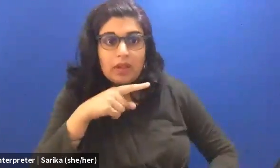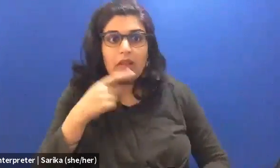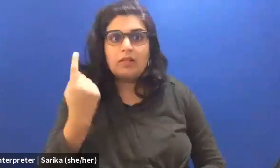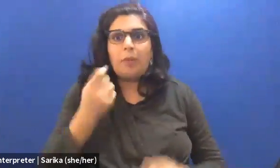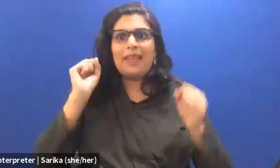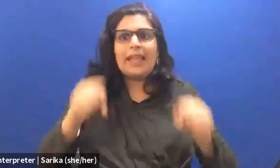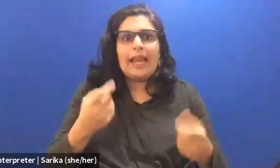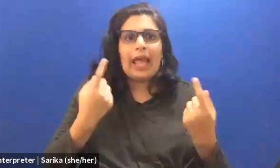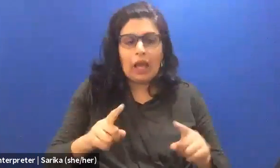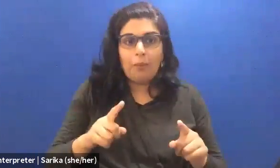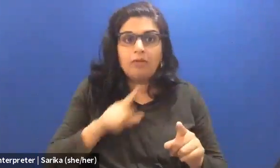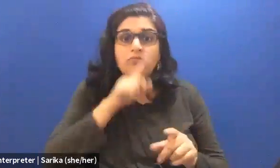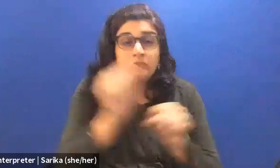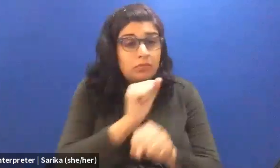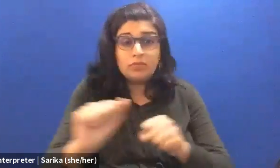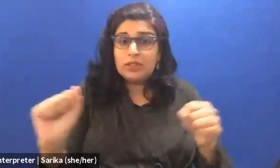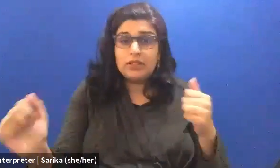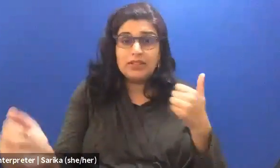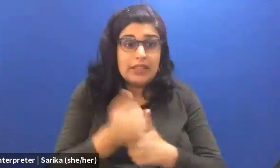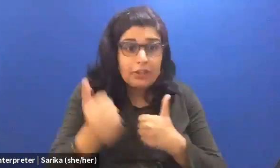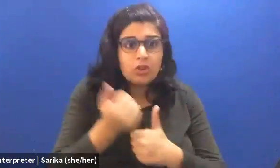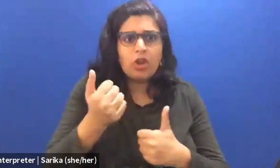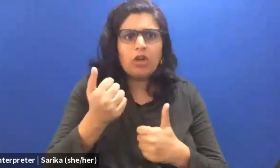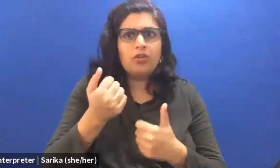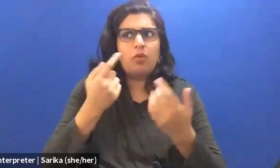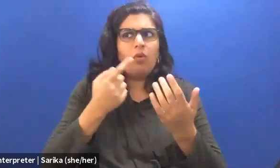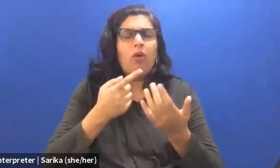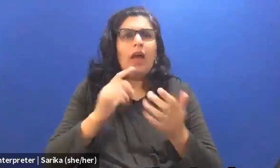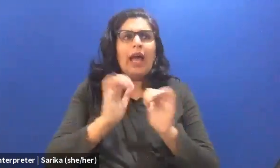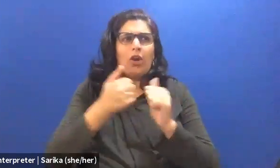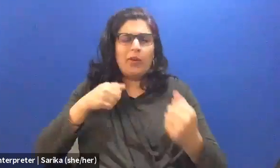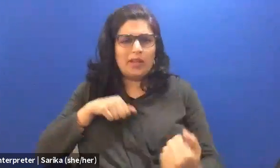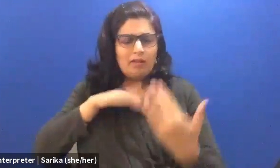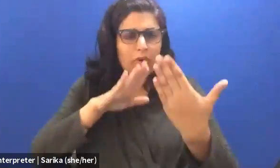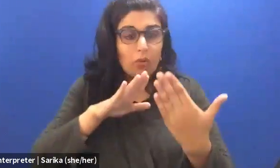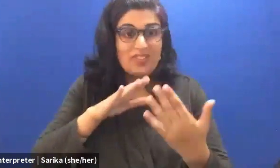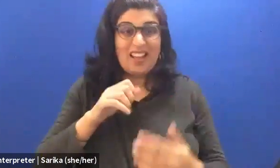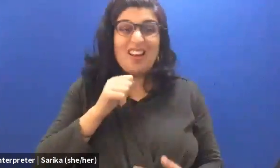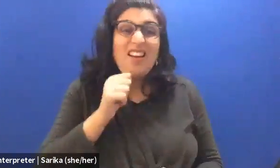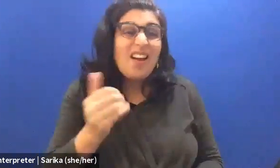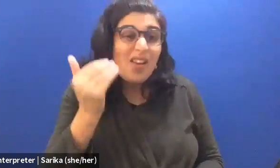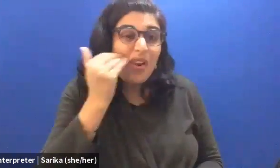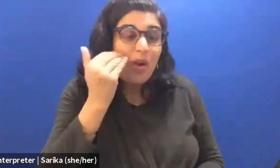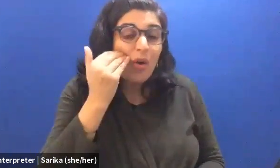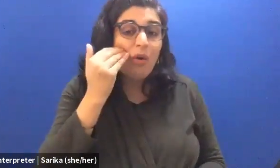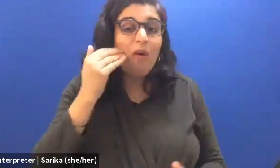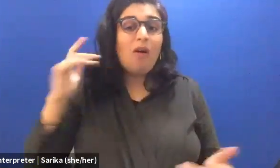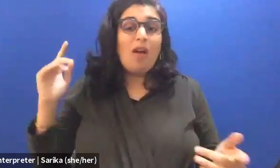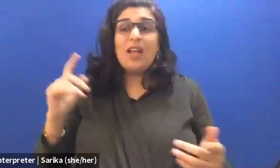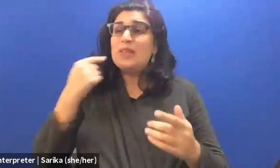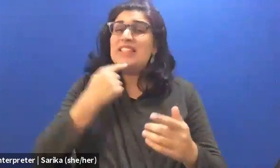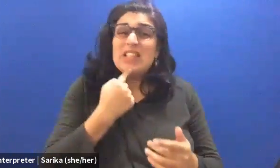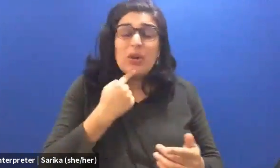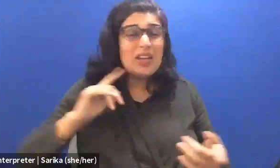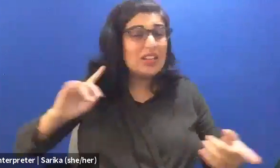by interrupting violence around us, right? And can be serious. I mean, it can be all the way to death, right? So there's all